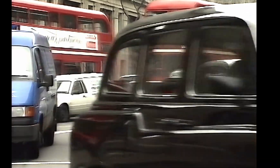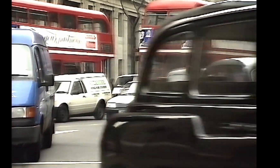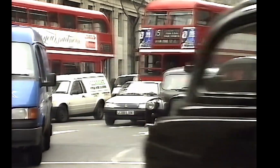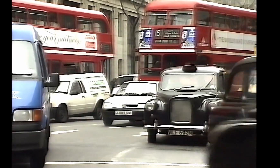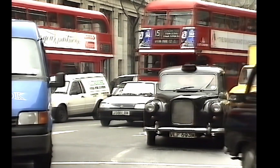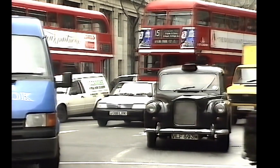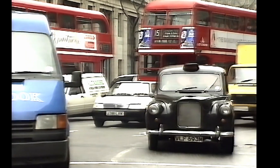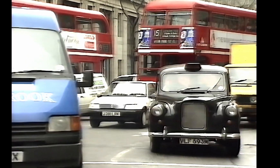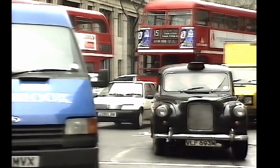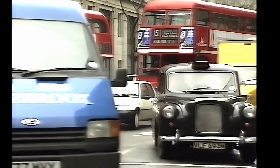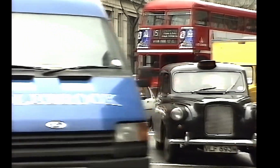So here goes.